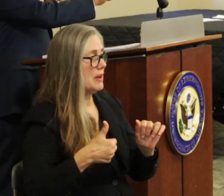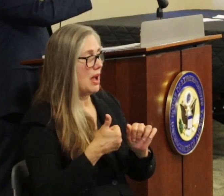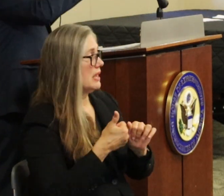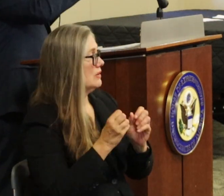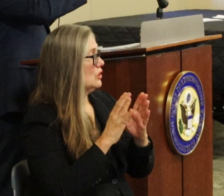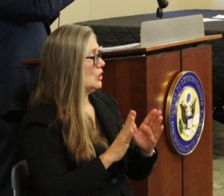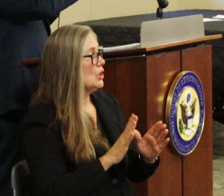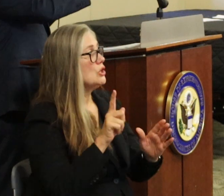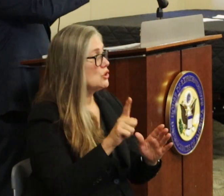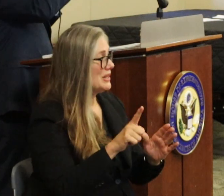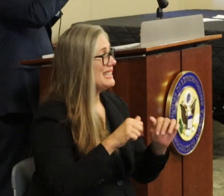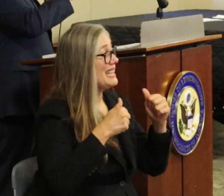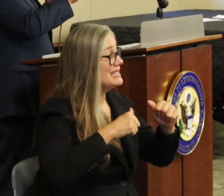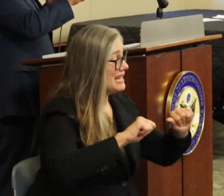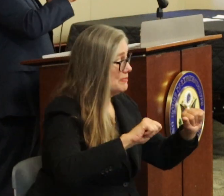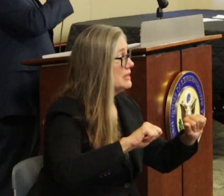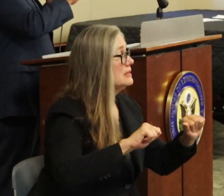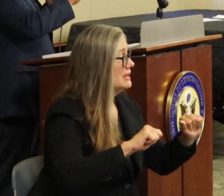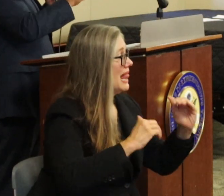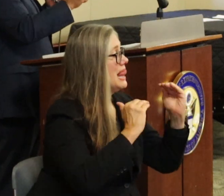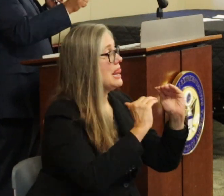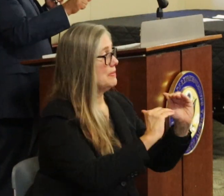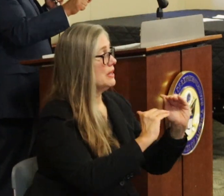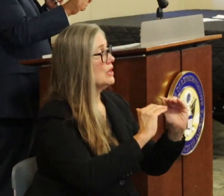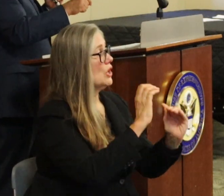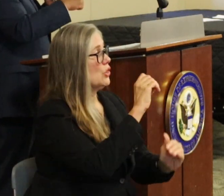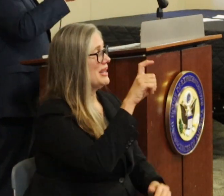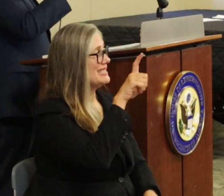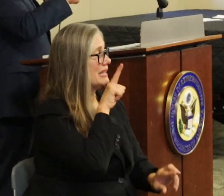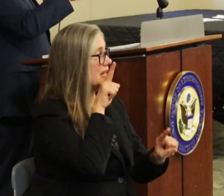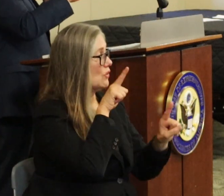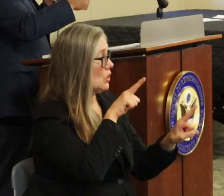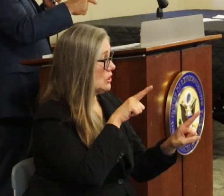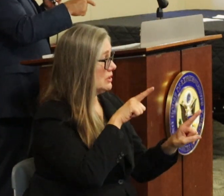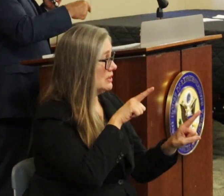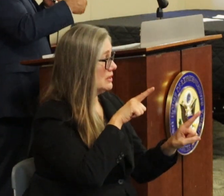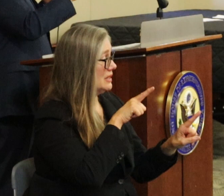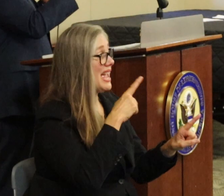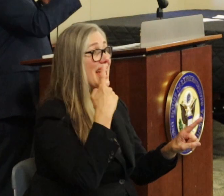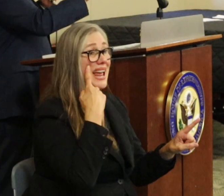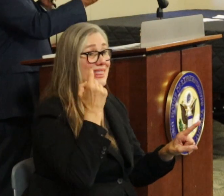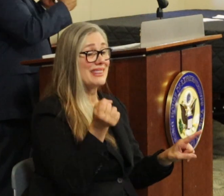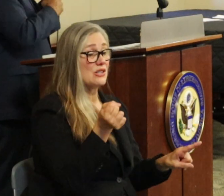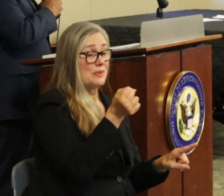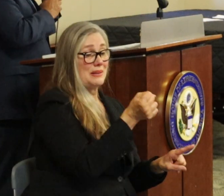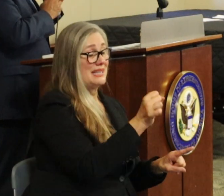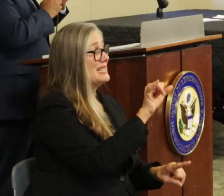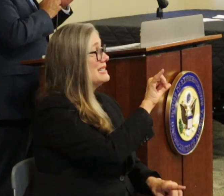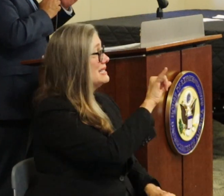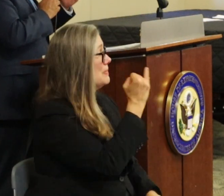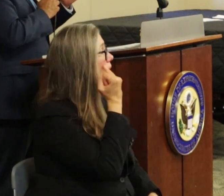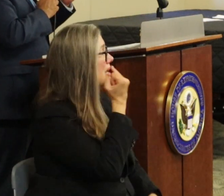loans. So he attempted to do that through an executive order. And I believe that's what's in place, but it's a similar